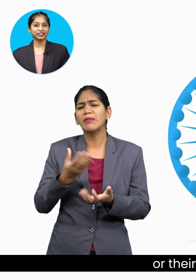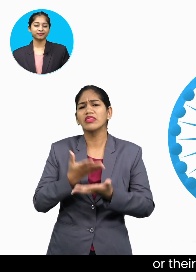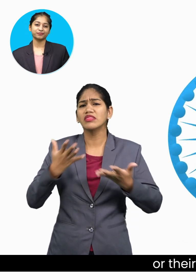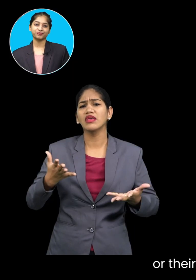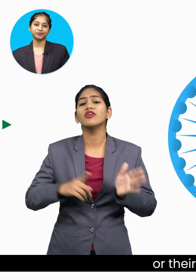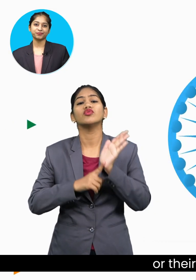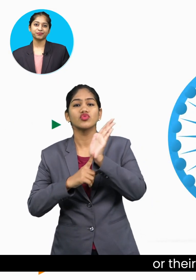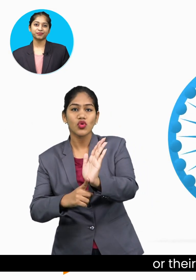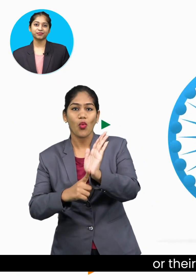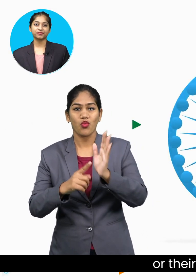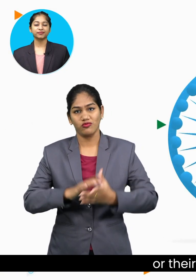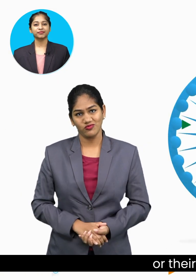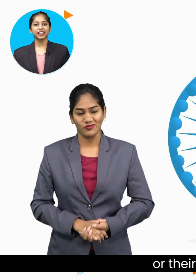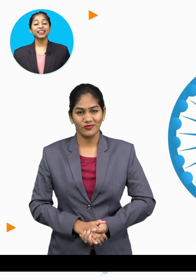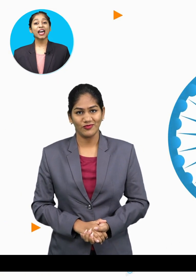something.